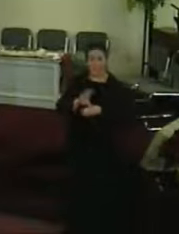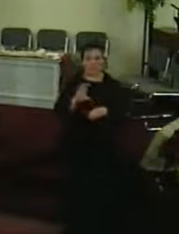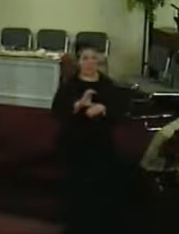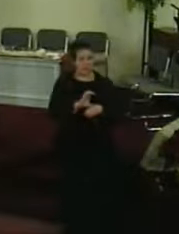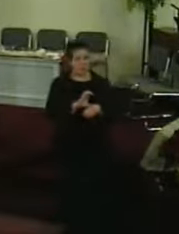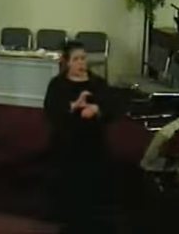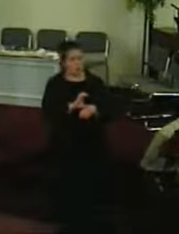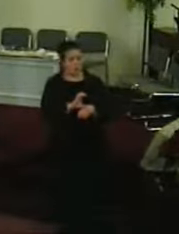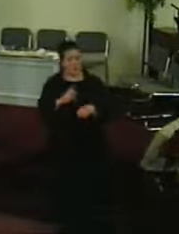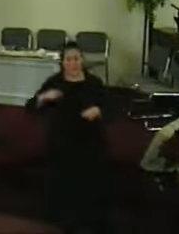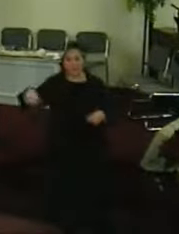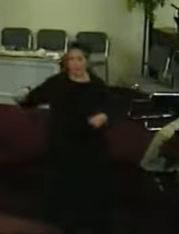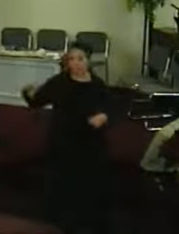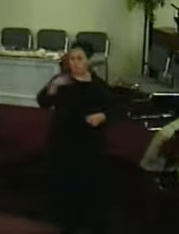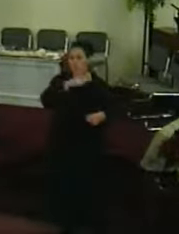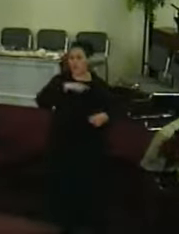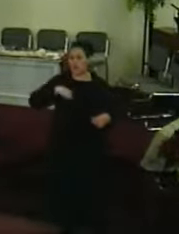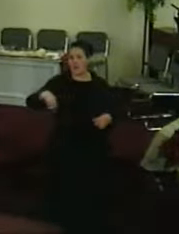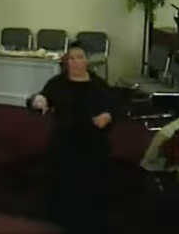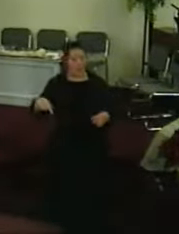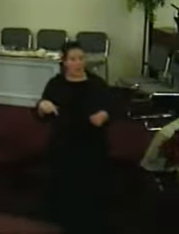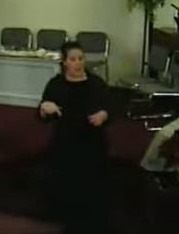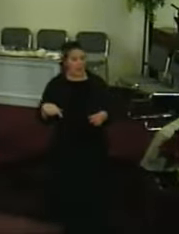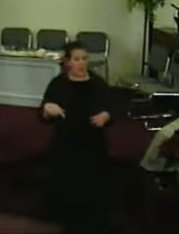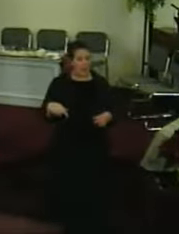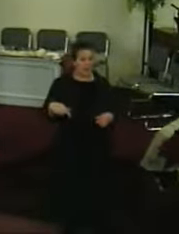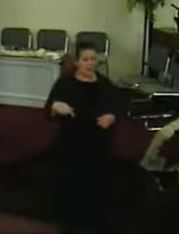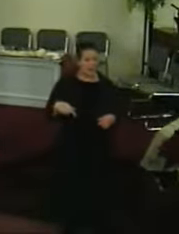armed, mean-looking men.